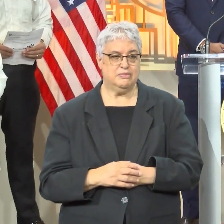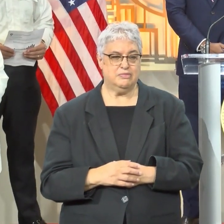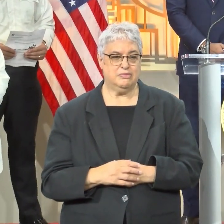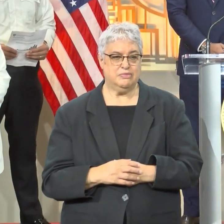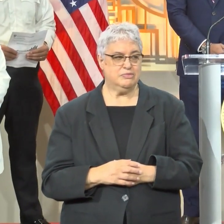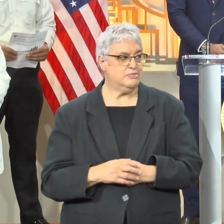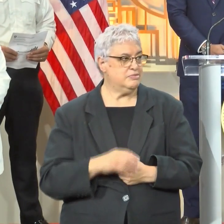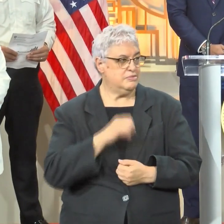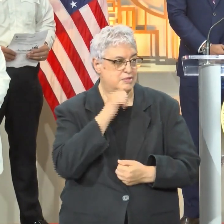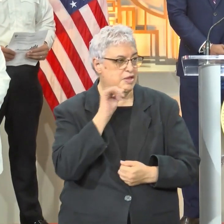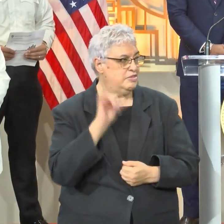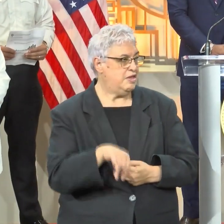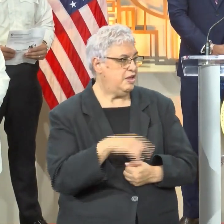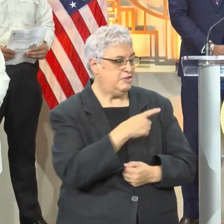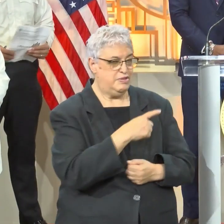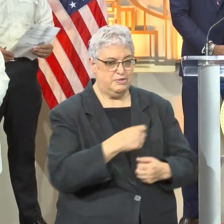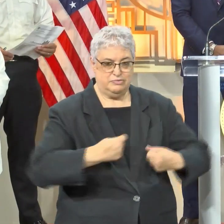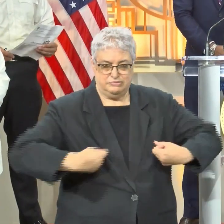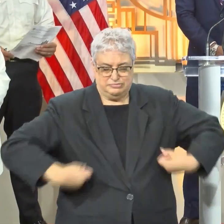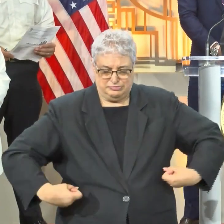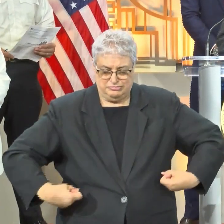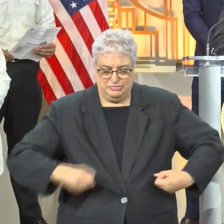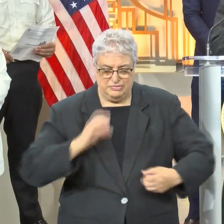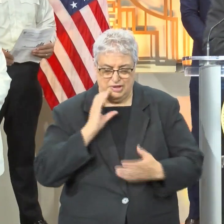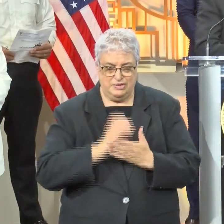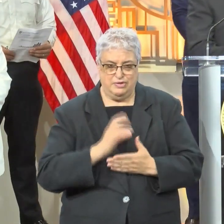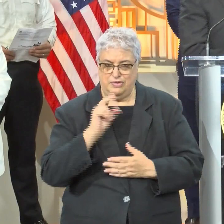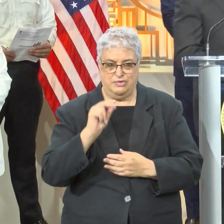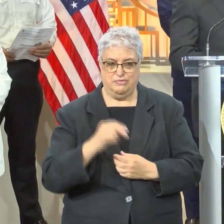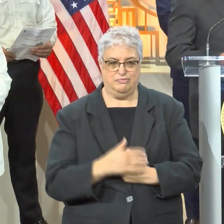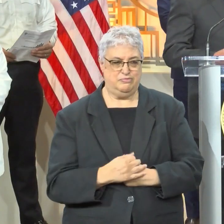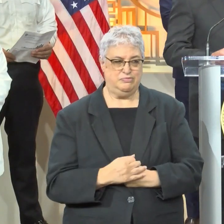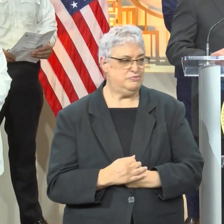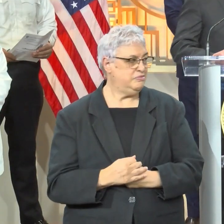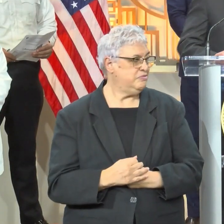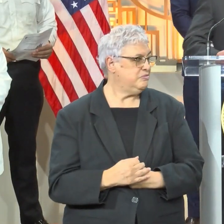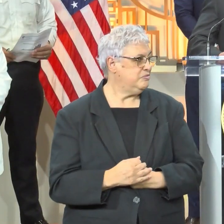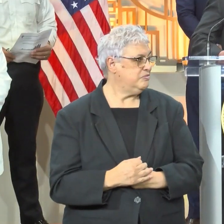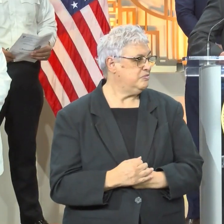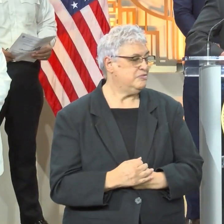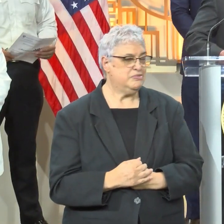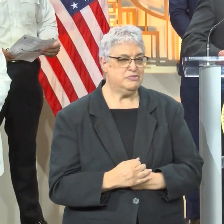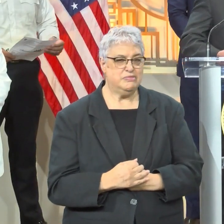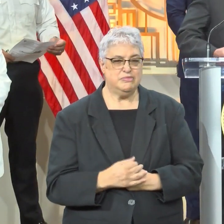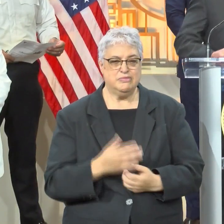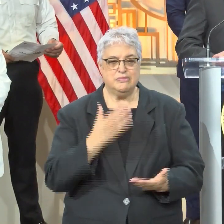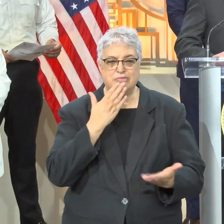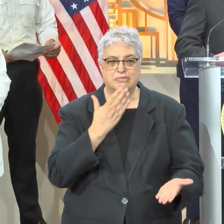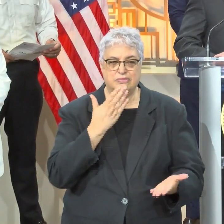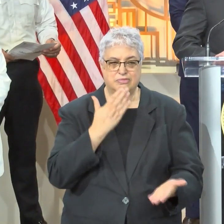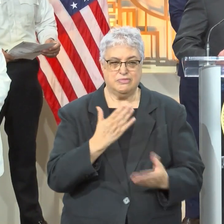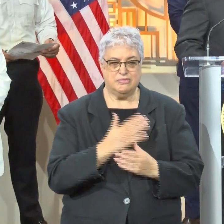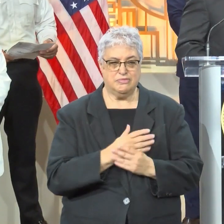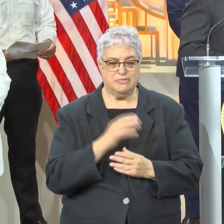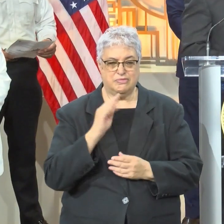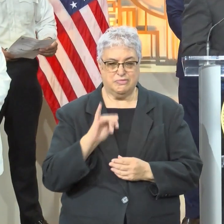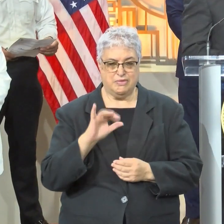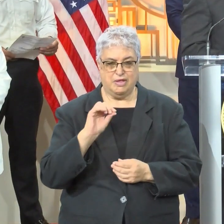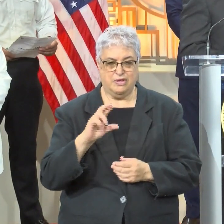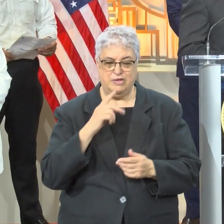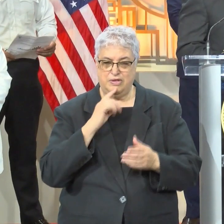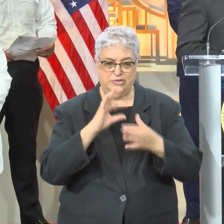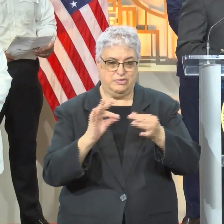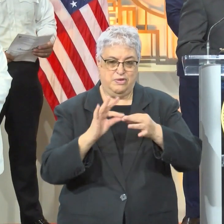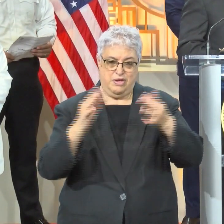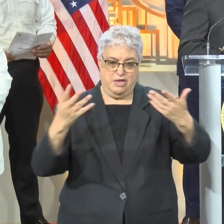That's not you either, Dr. Persse. No, it's not. Thank you. Thank you. Mayor, you basically said